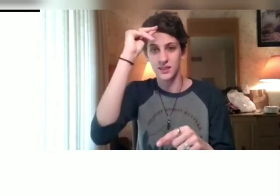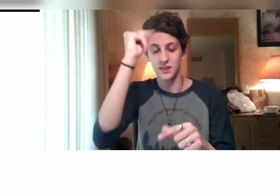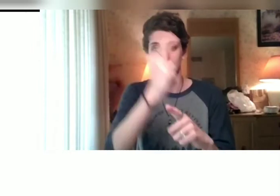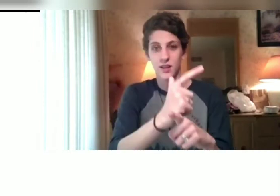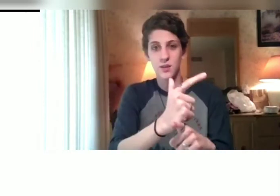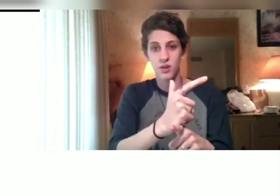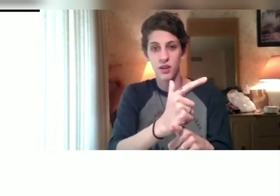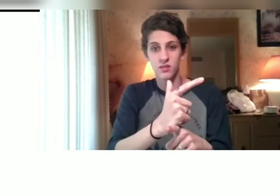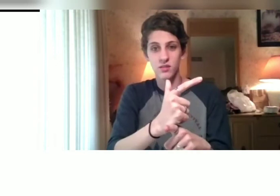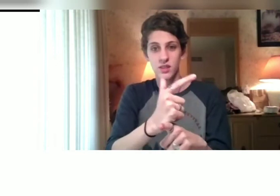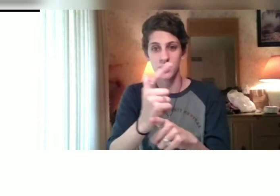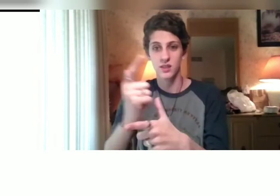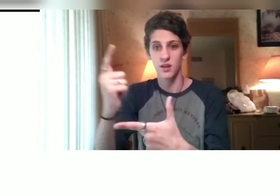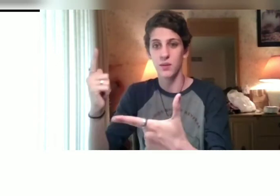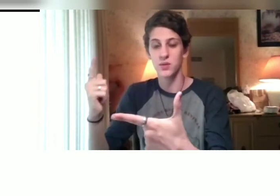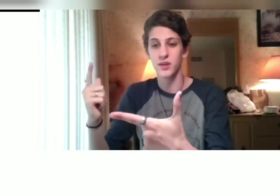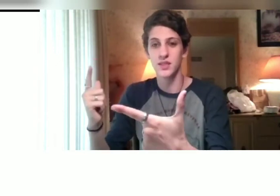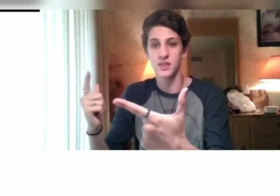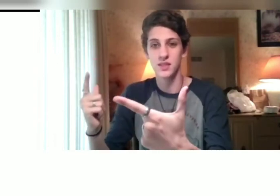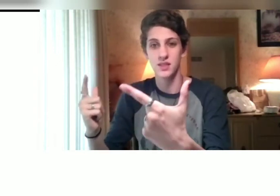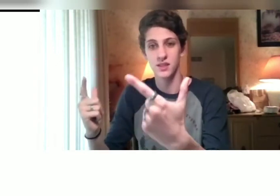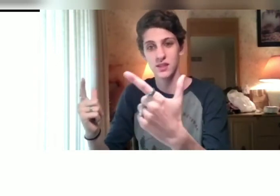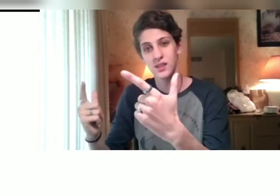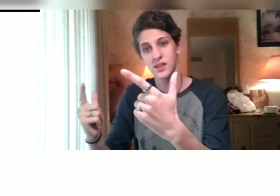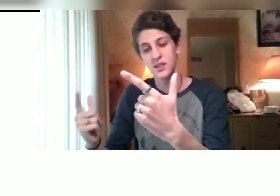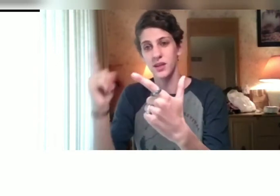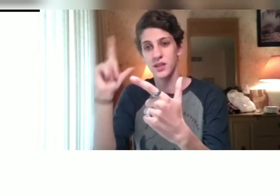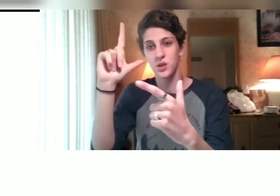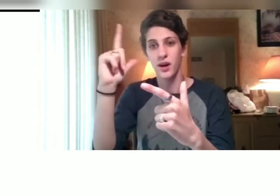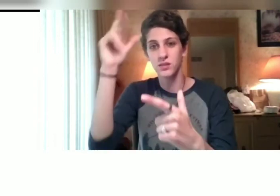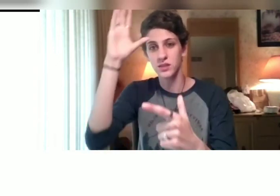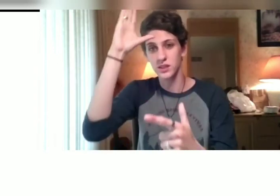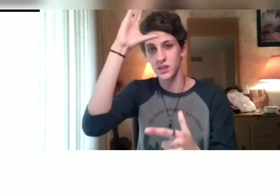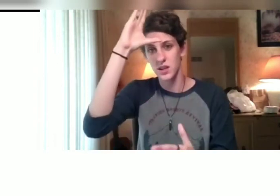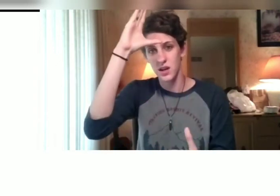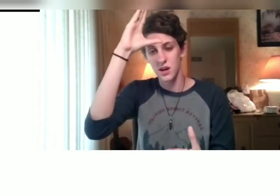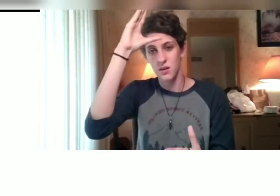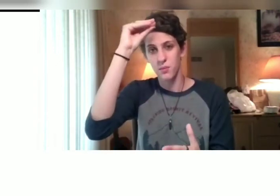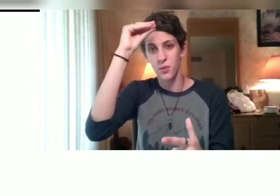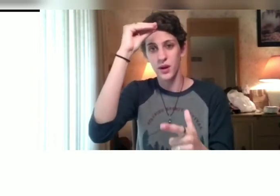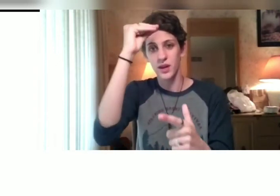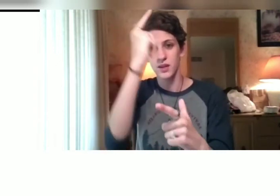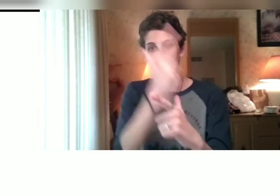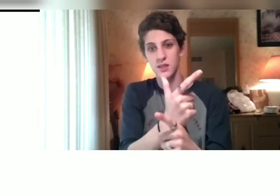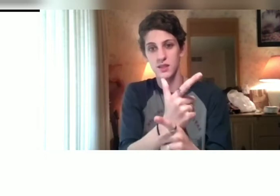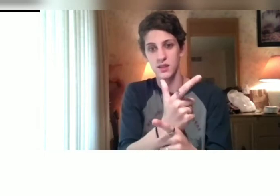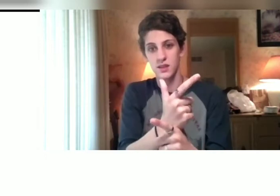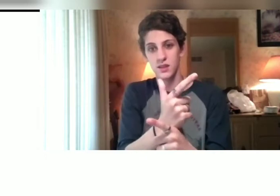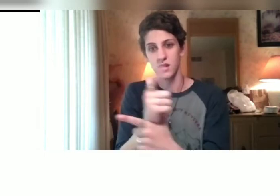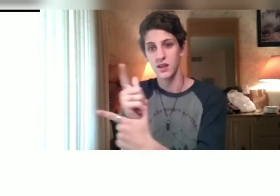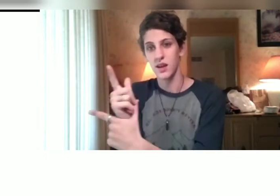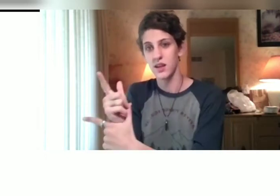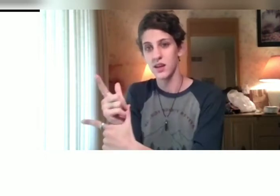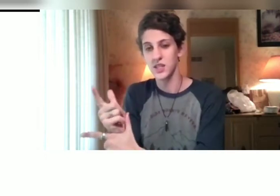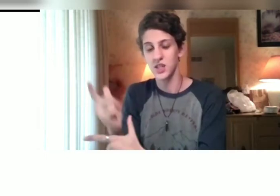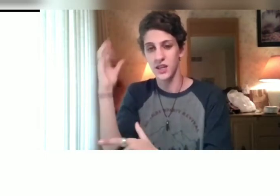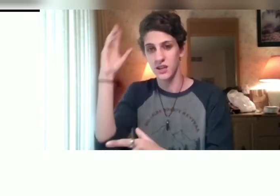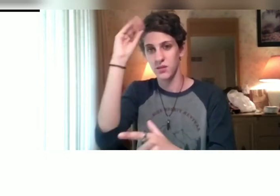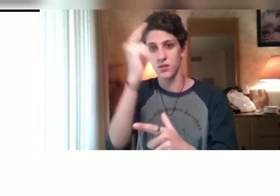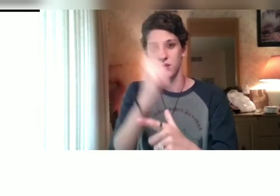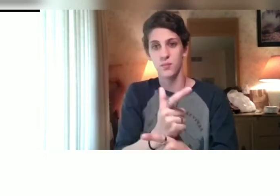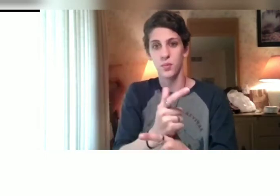like this. So that's brother. And what I'm doing is doing 2 L's. Boy, and then